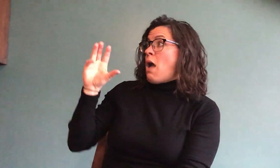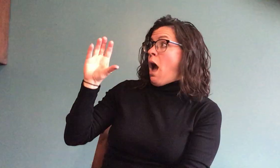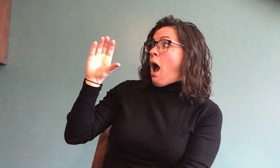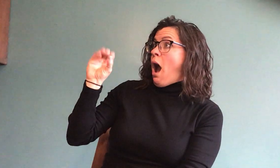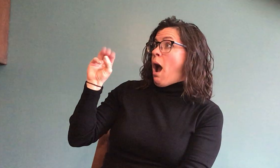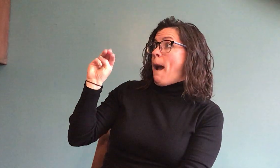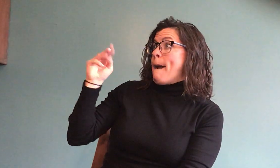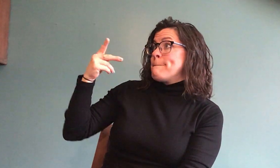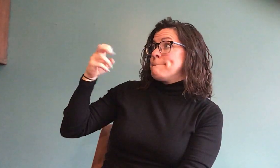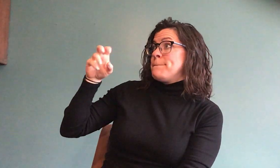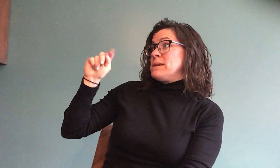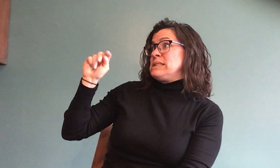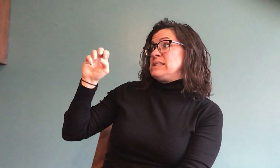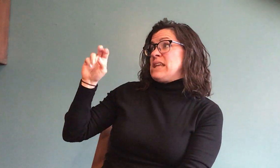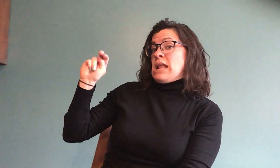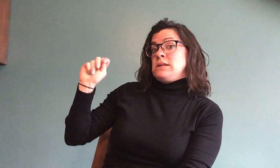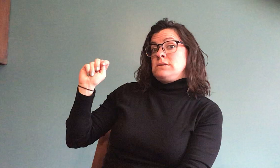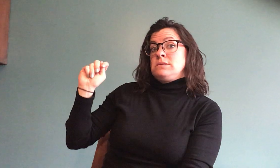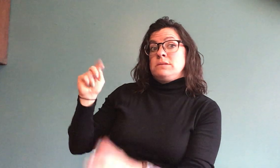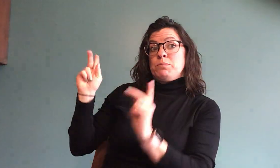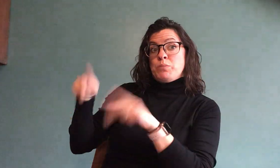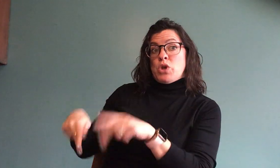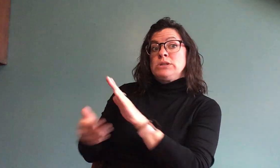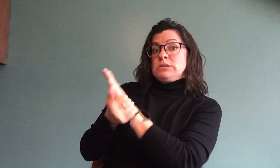scaffold is safe, can be used,